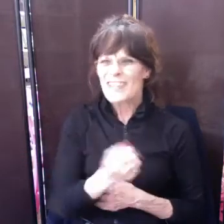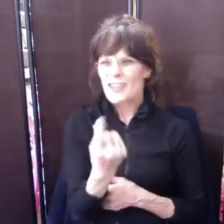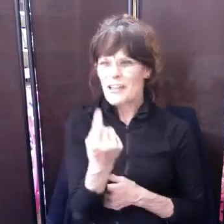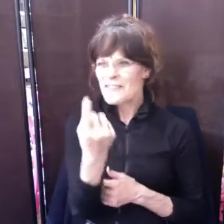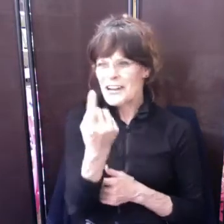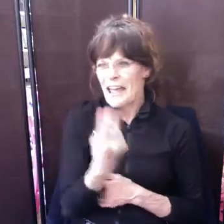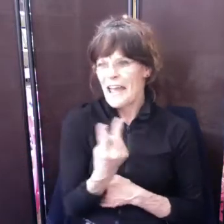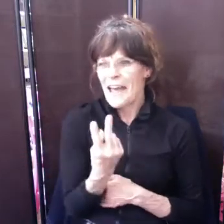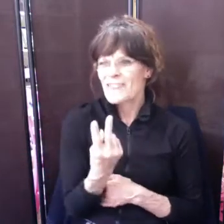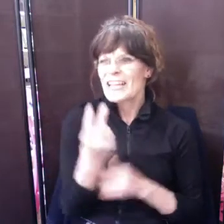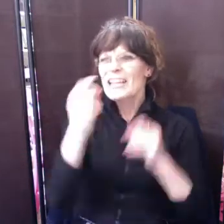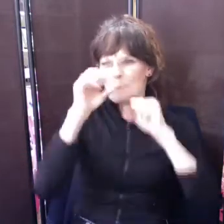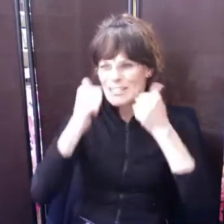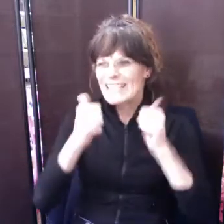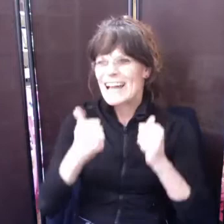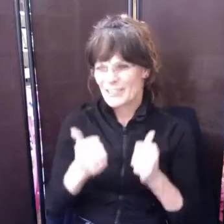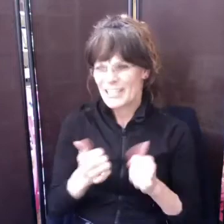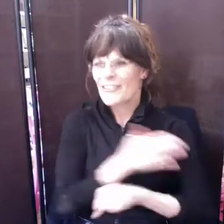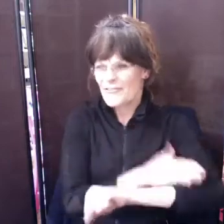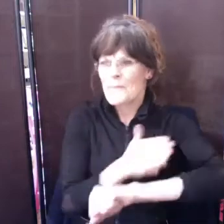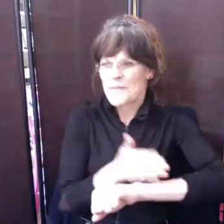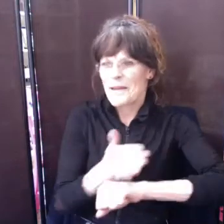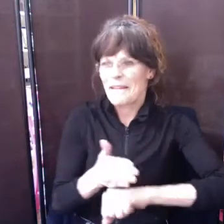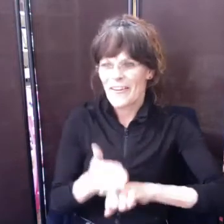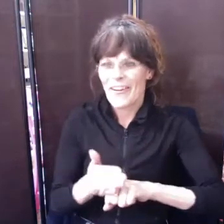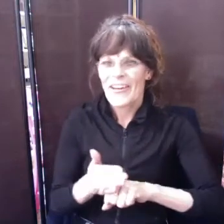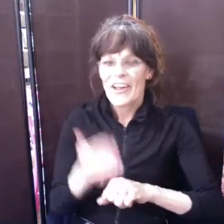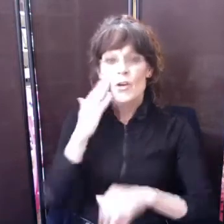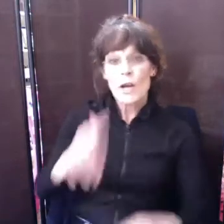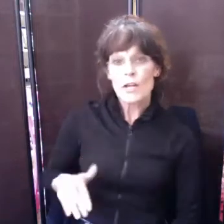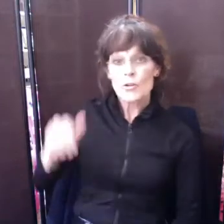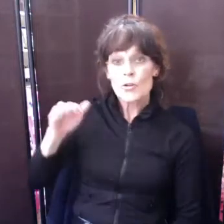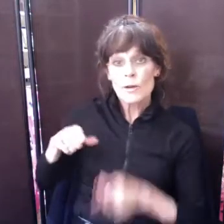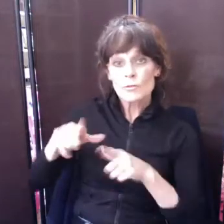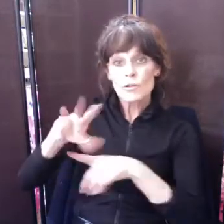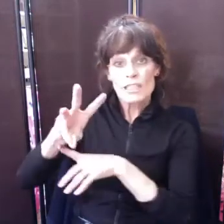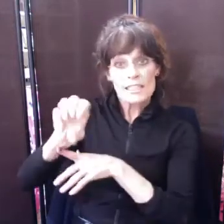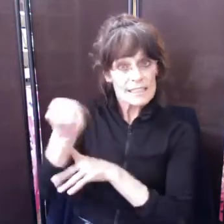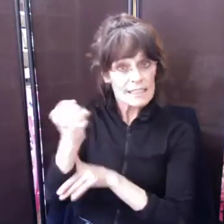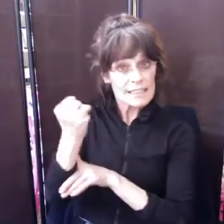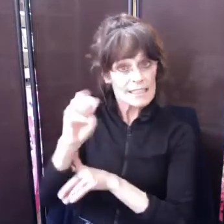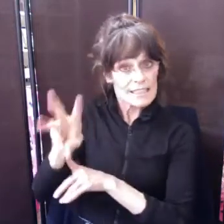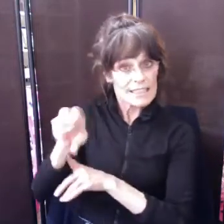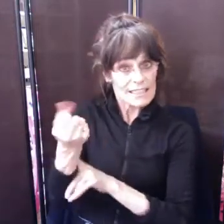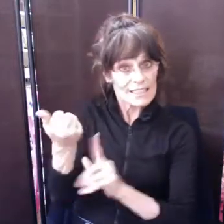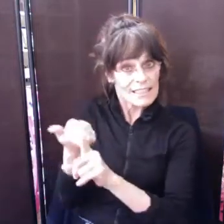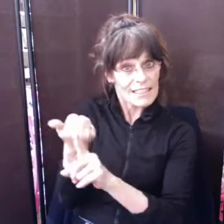kind of downhill from there. And, you know, I grew up during the 60s, and the 60s were prime generation